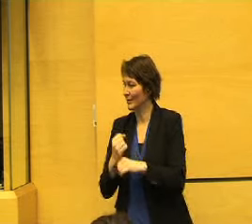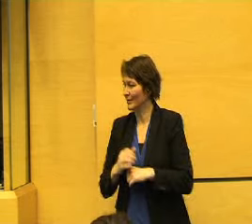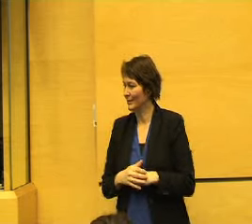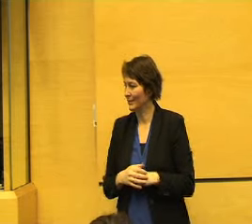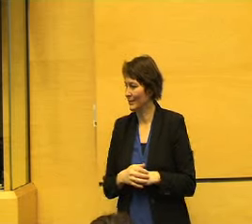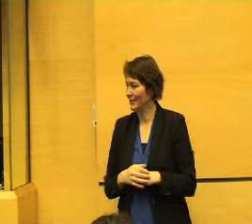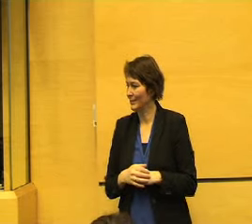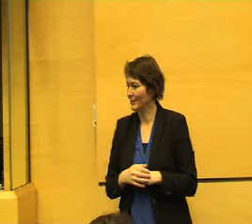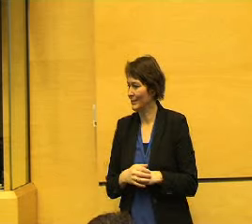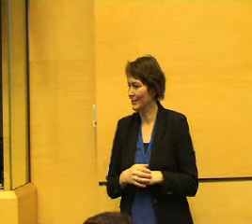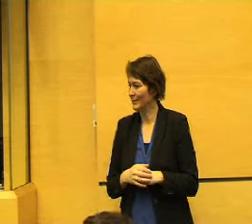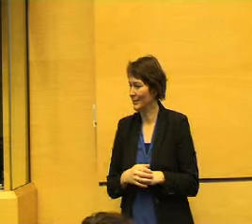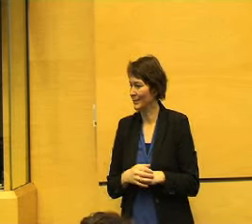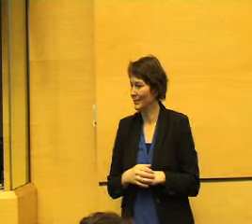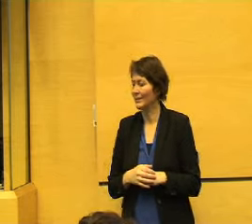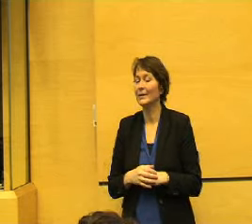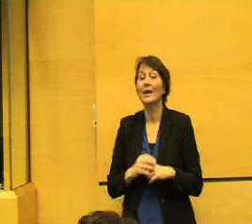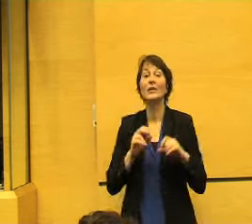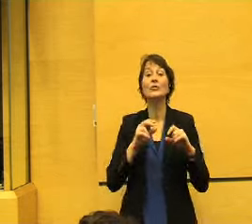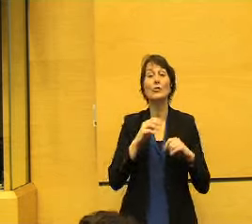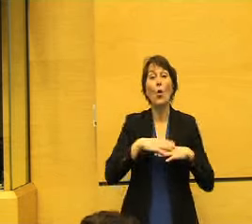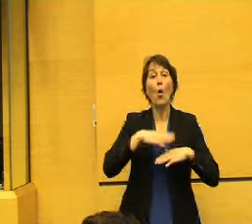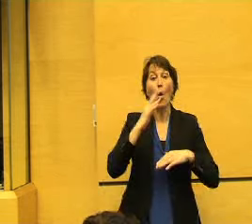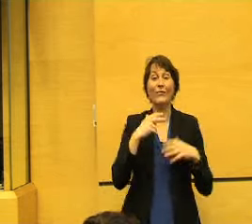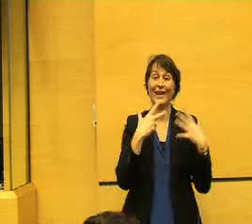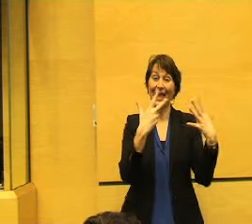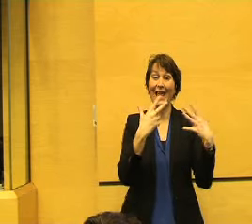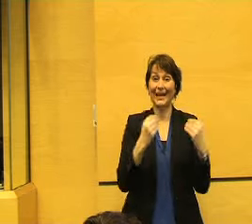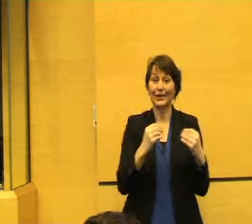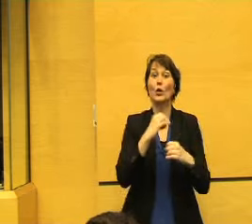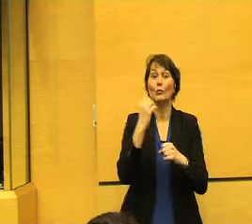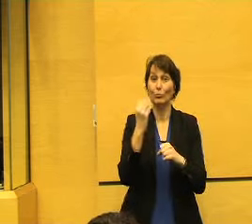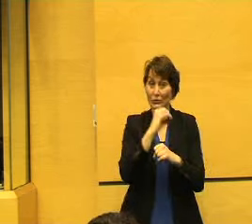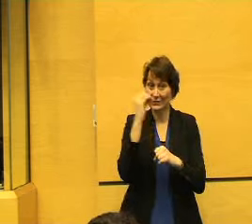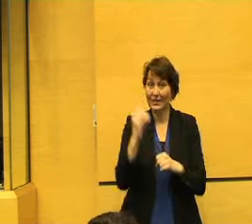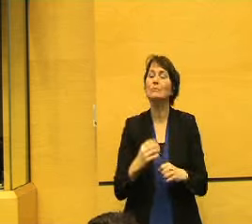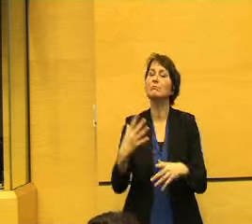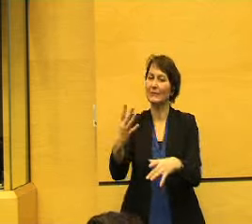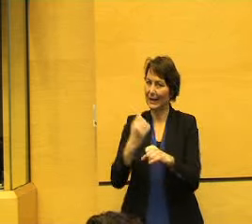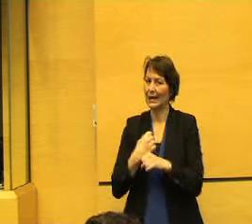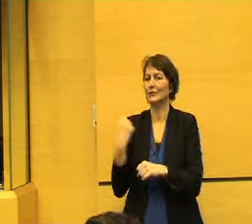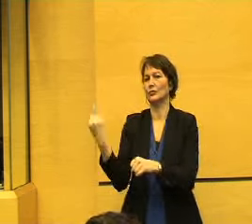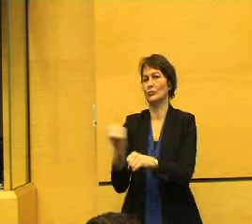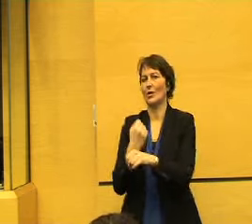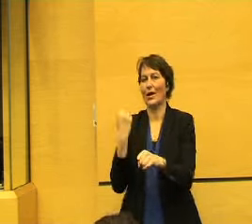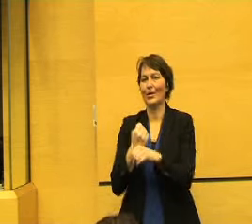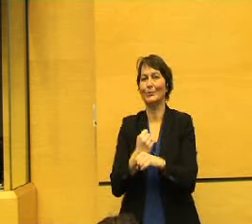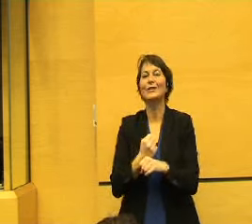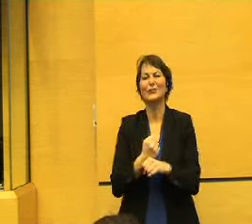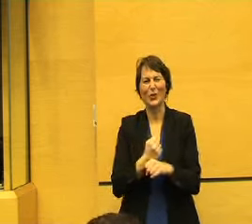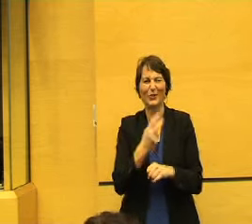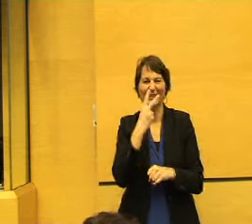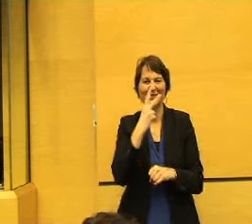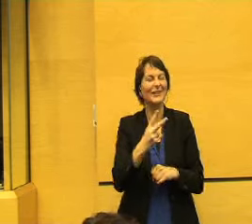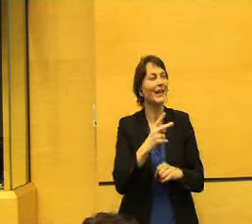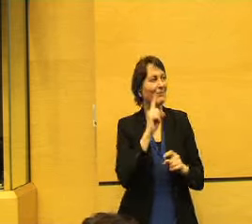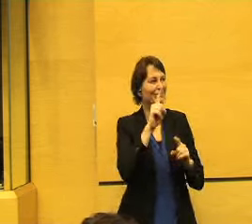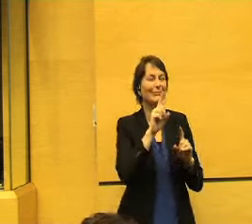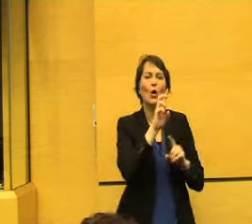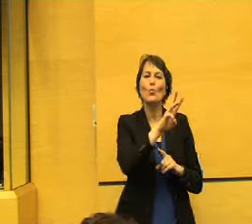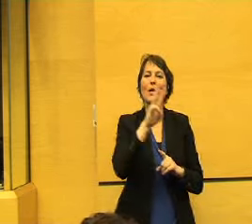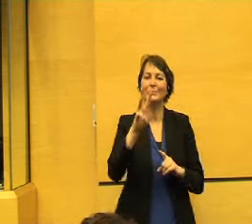website transitionasia.com. You will see how we work in the boarding school. Thank you.